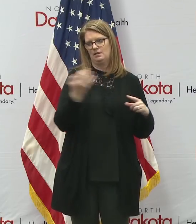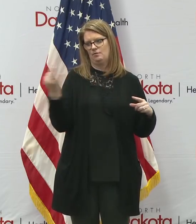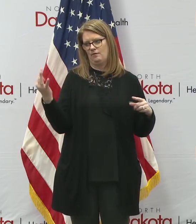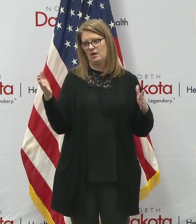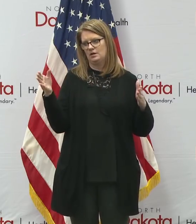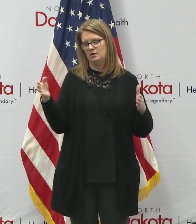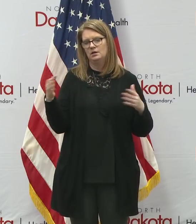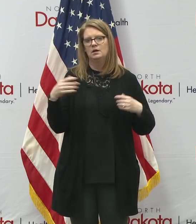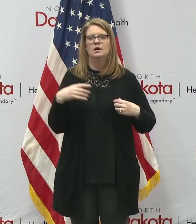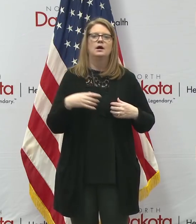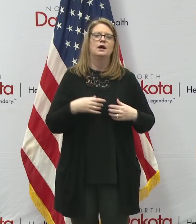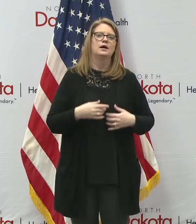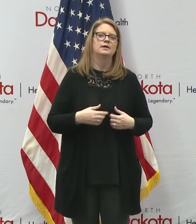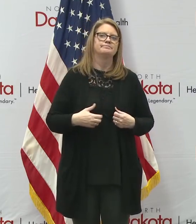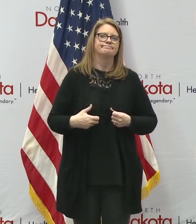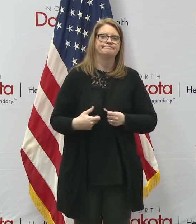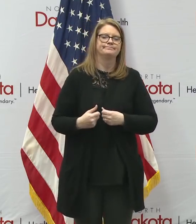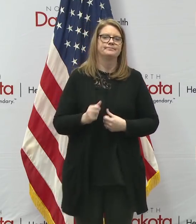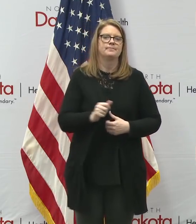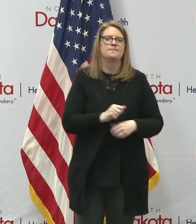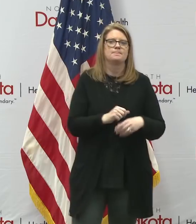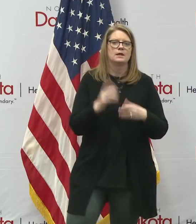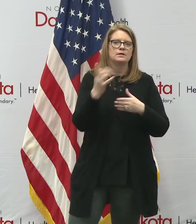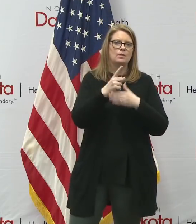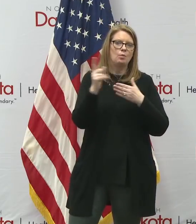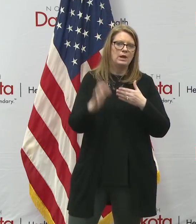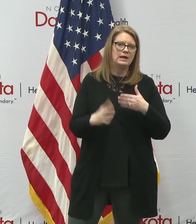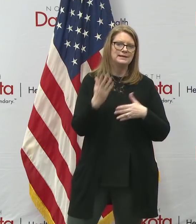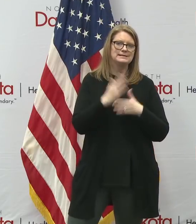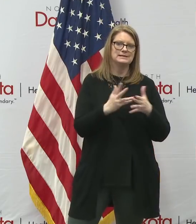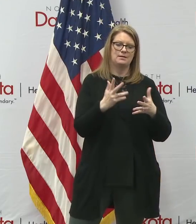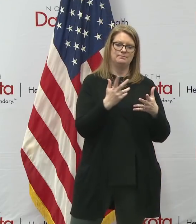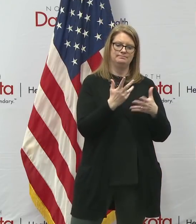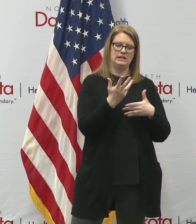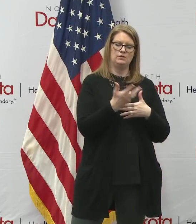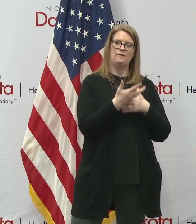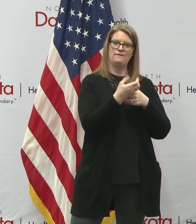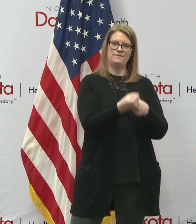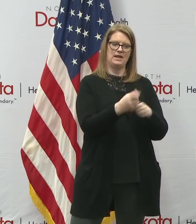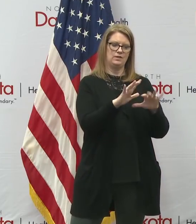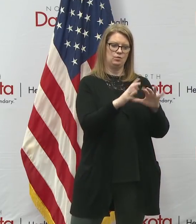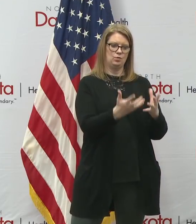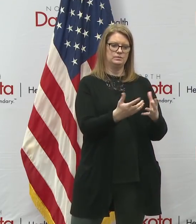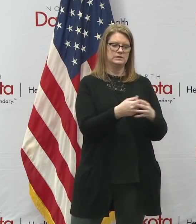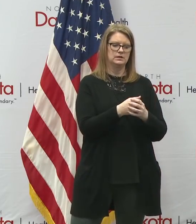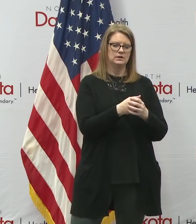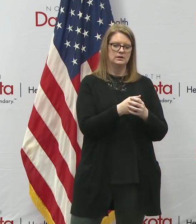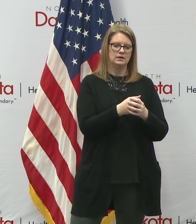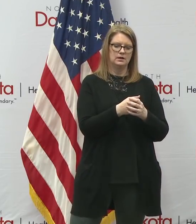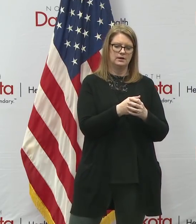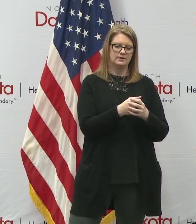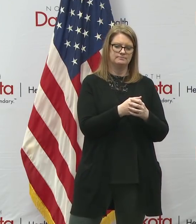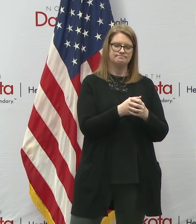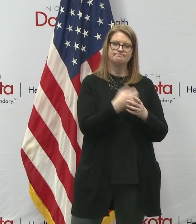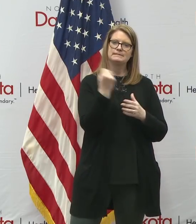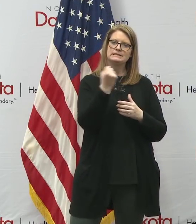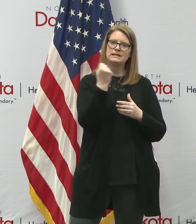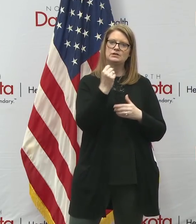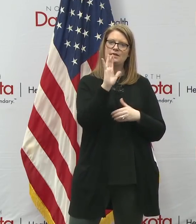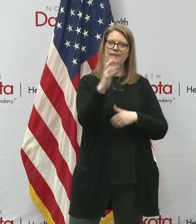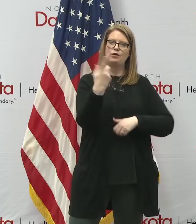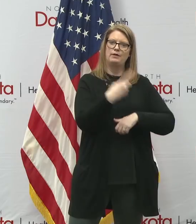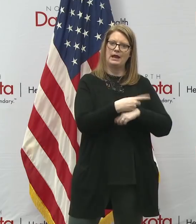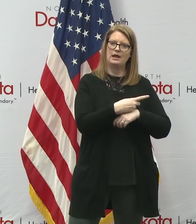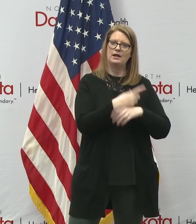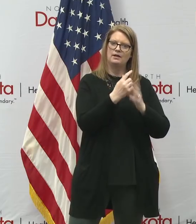weekend, we know that there are some faith groups who Saturday is their day of Sabbath. We know